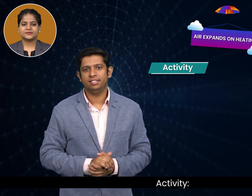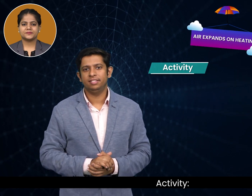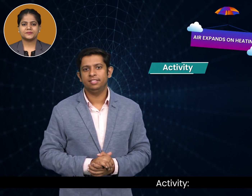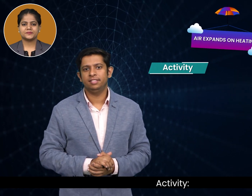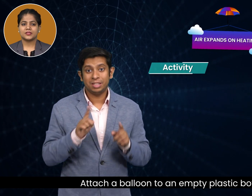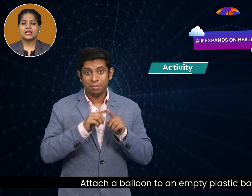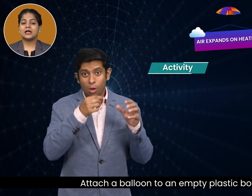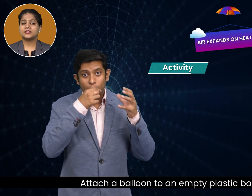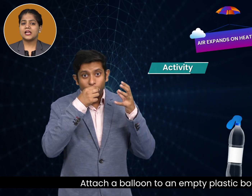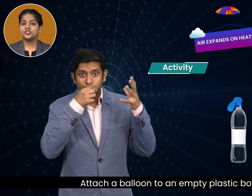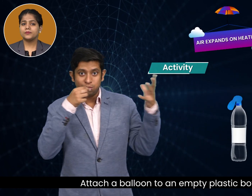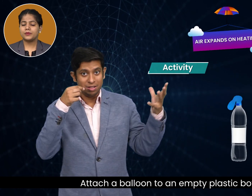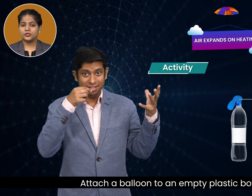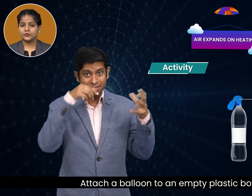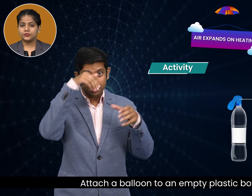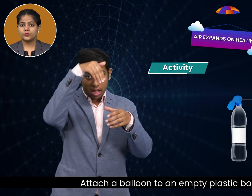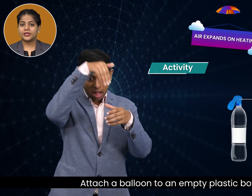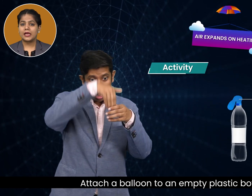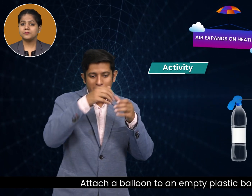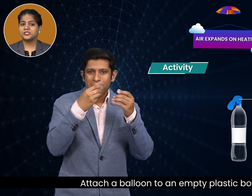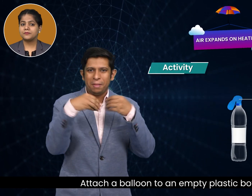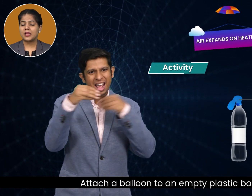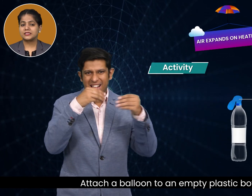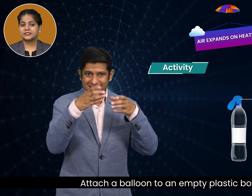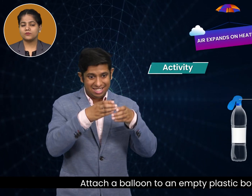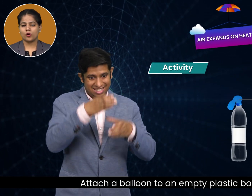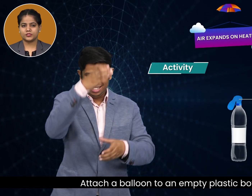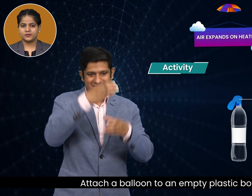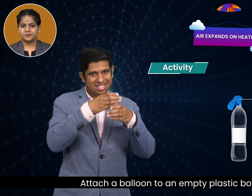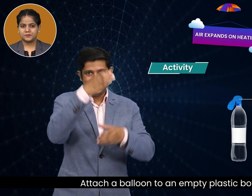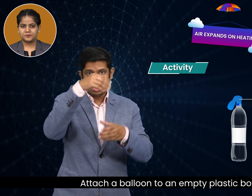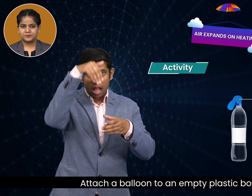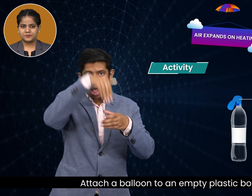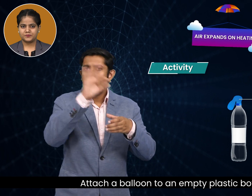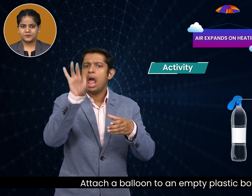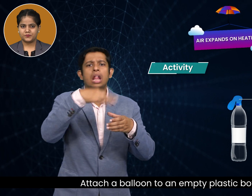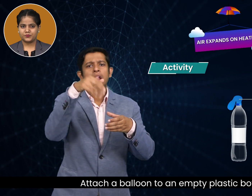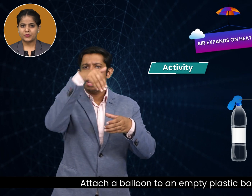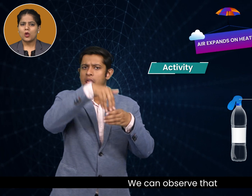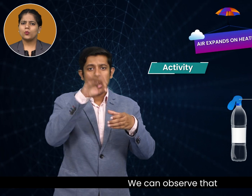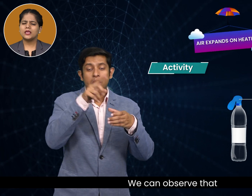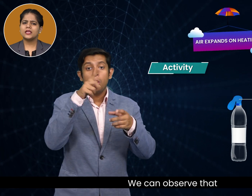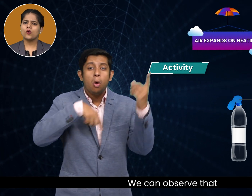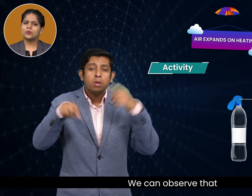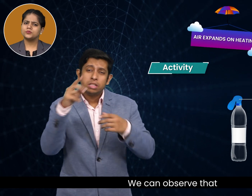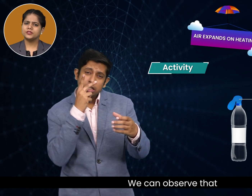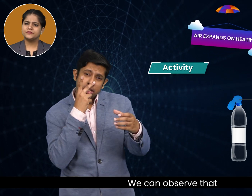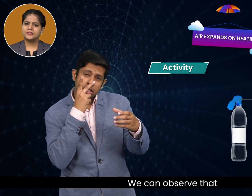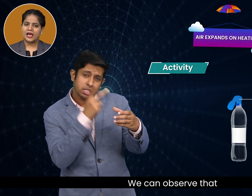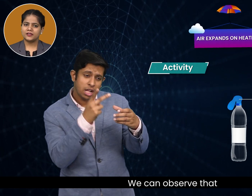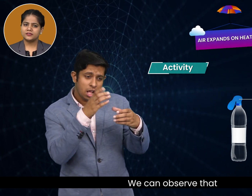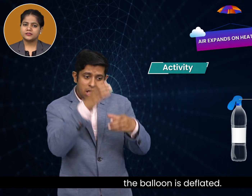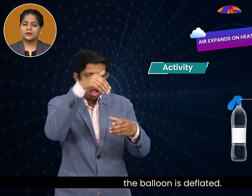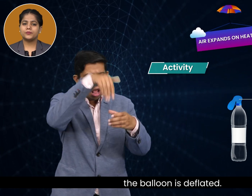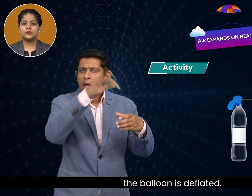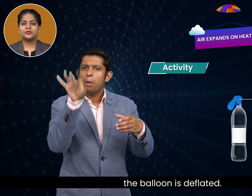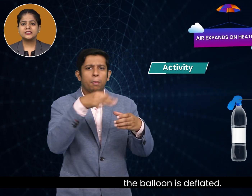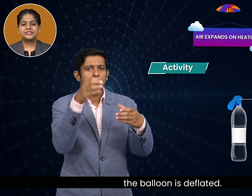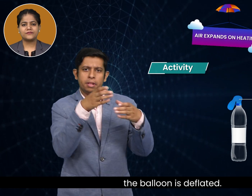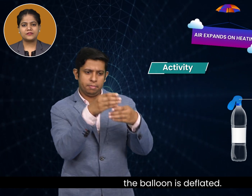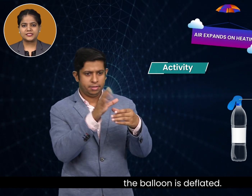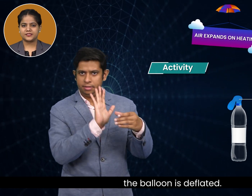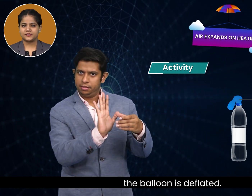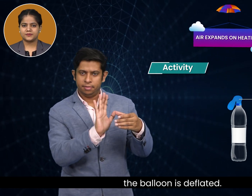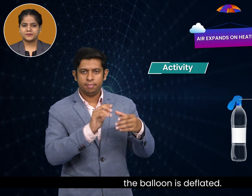Activity: attach a balloon to an empty plastic bottle. We can observe that the balloon